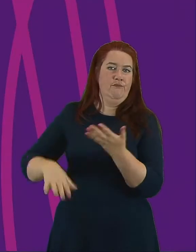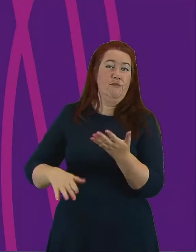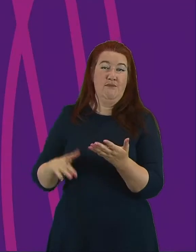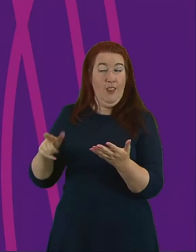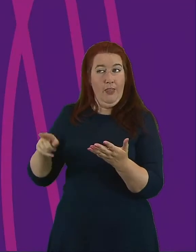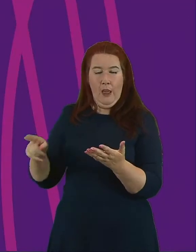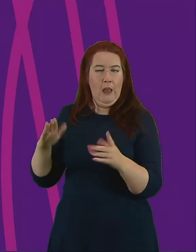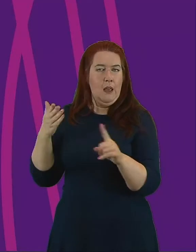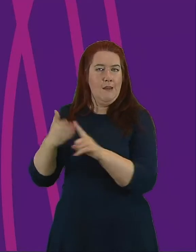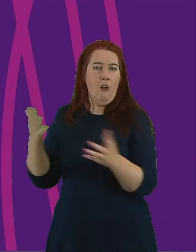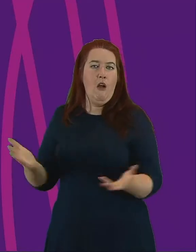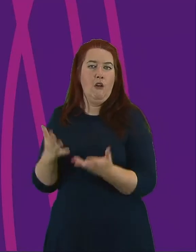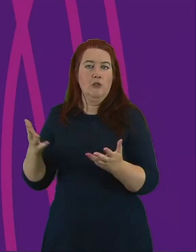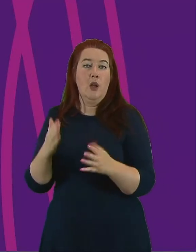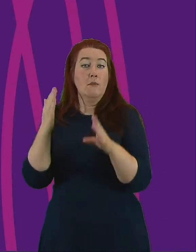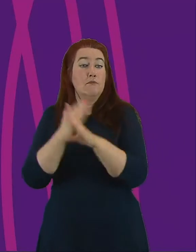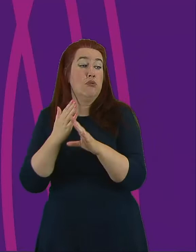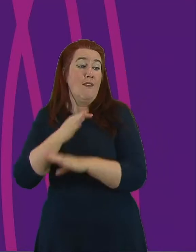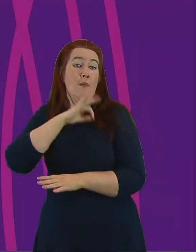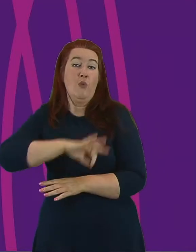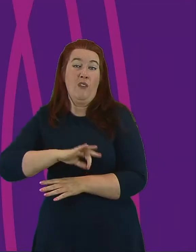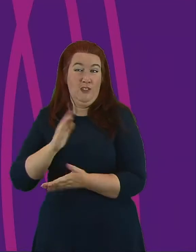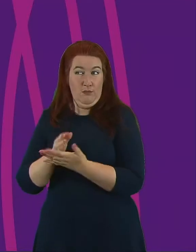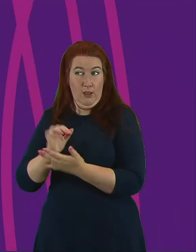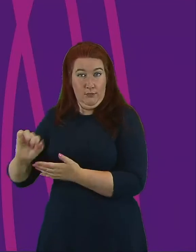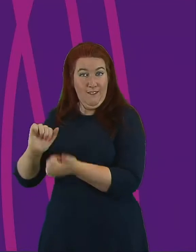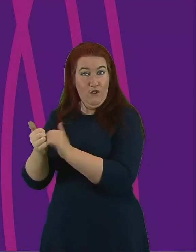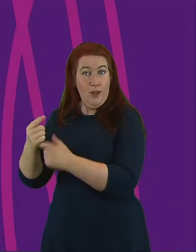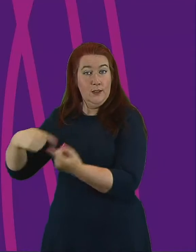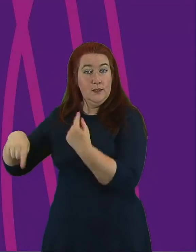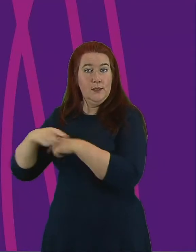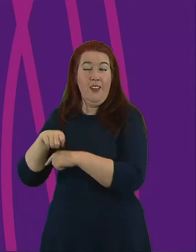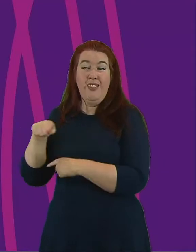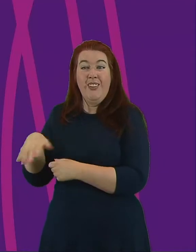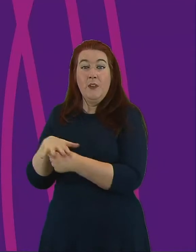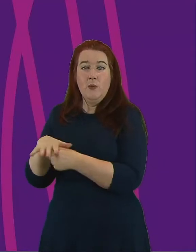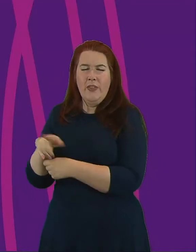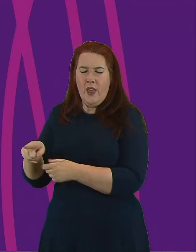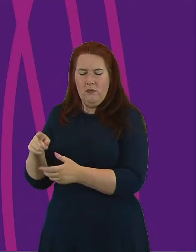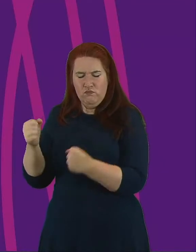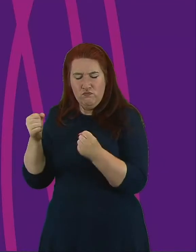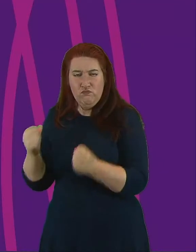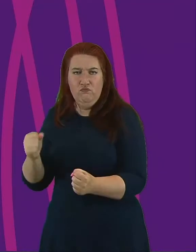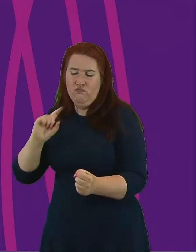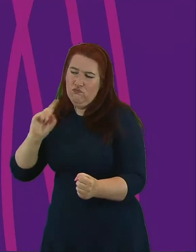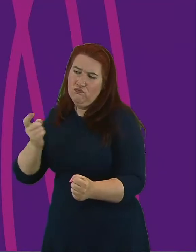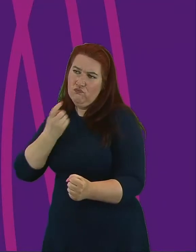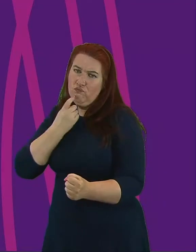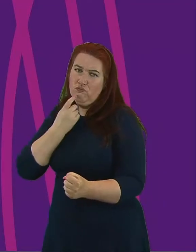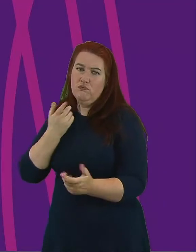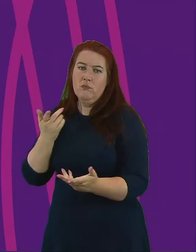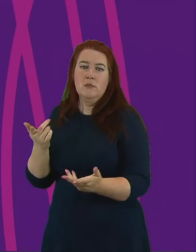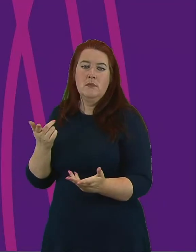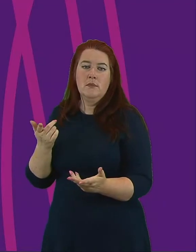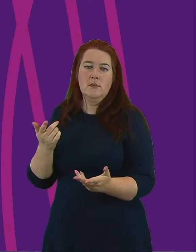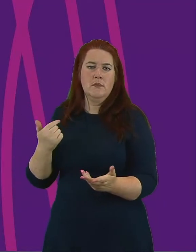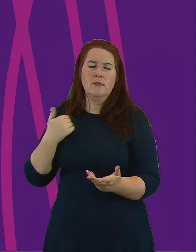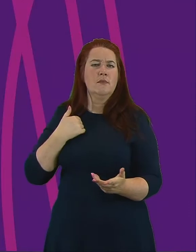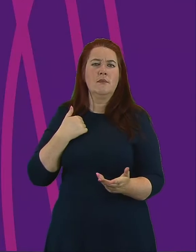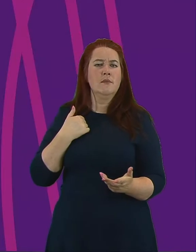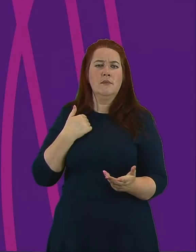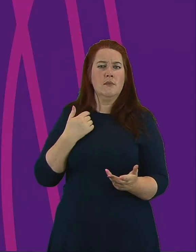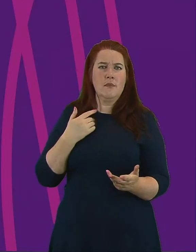profit, mostly from their friends, and in those circumstances they are determined. I'm not going to resile from what I think